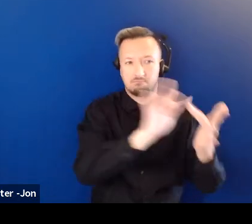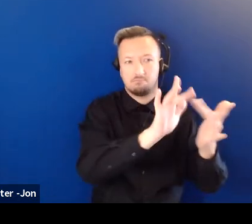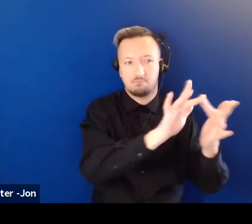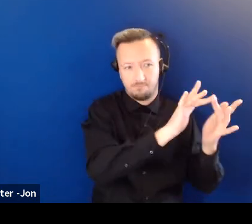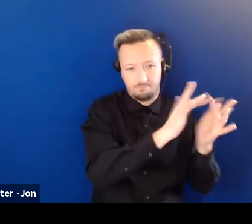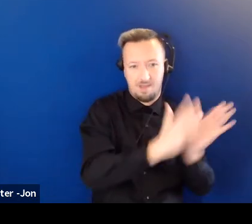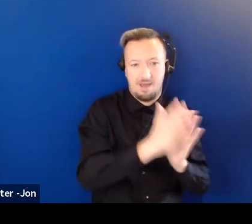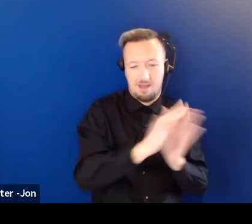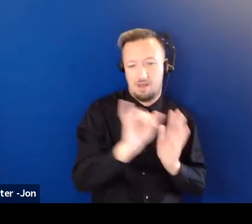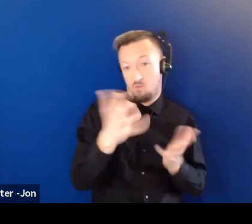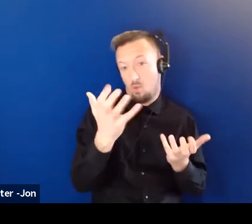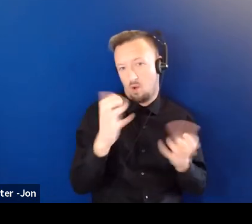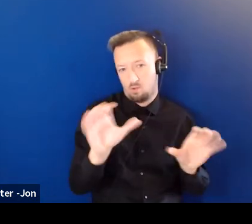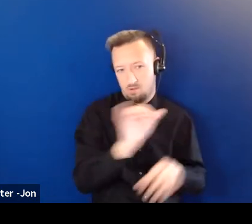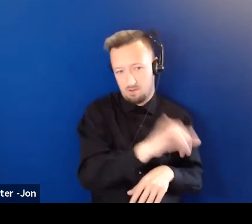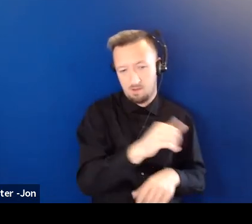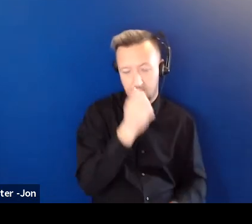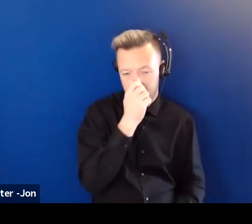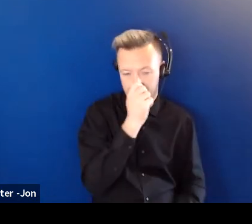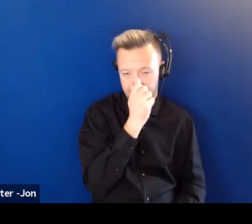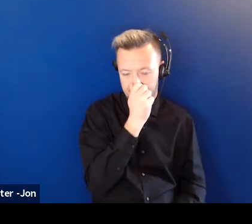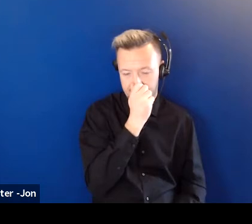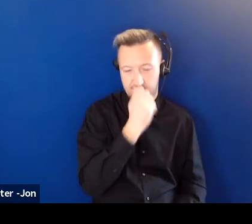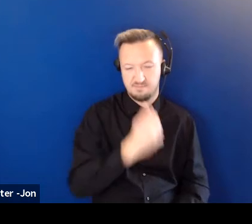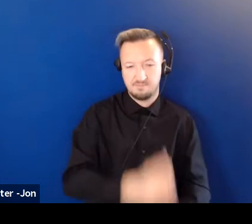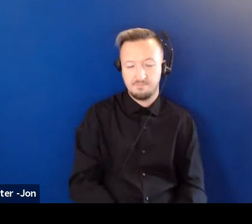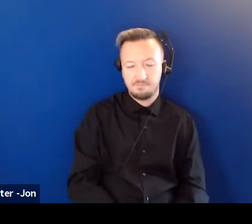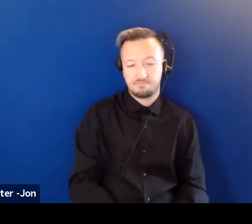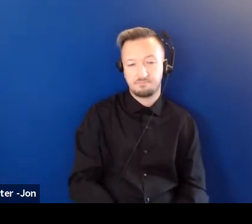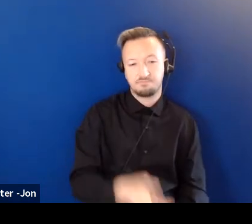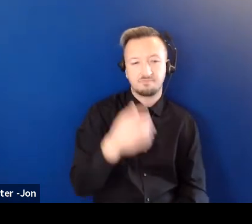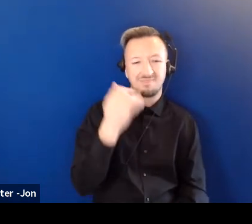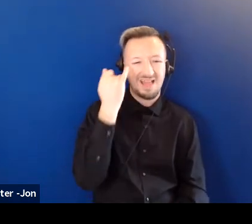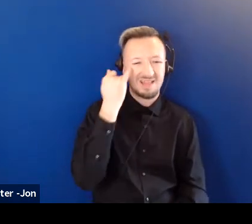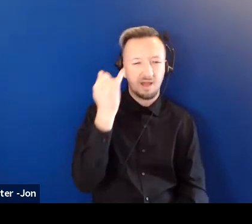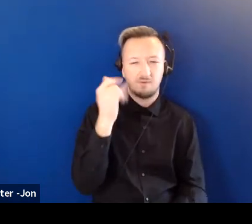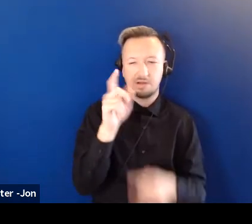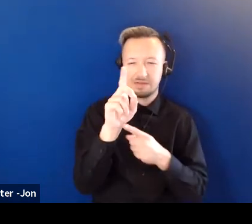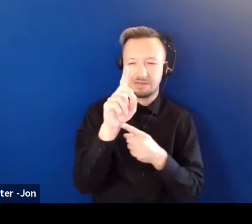And the idea of disability awareness and